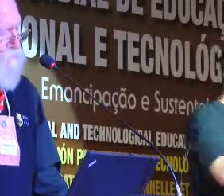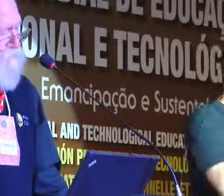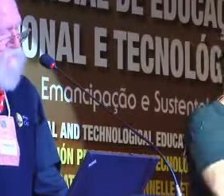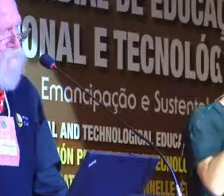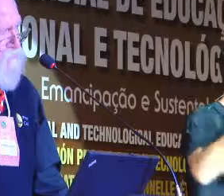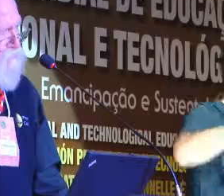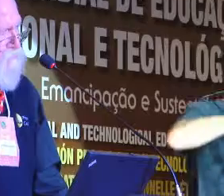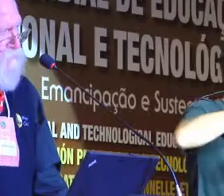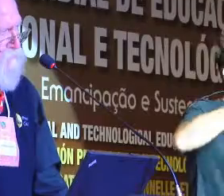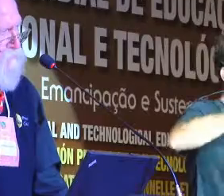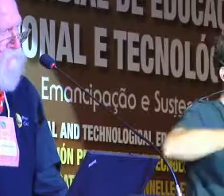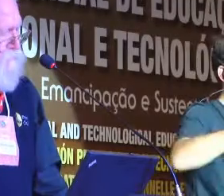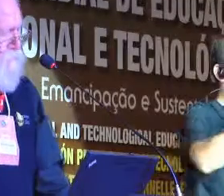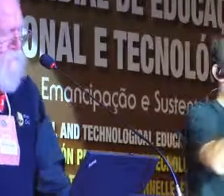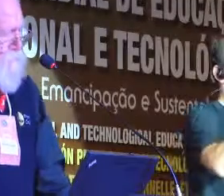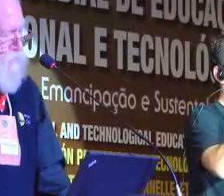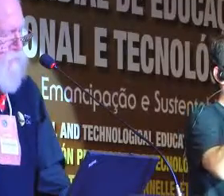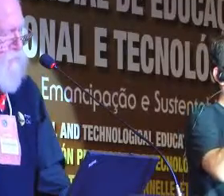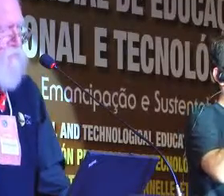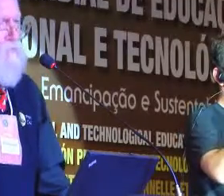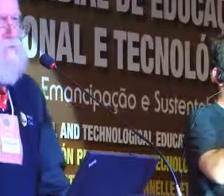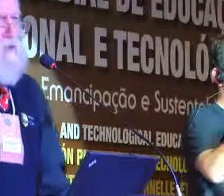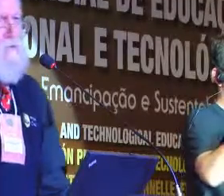4,400 students,